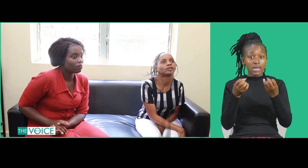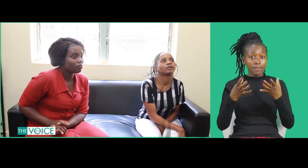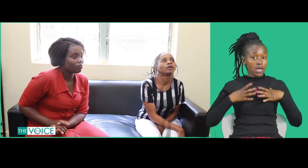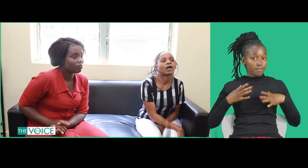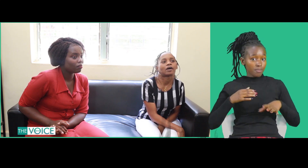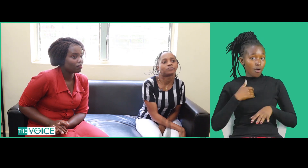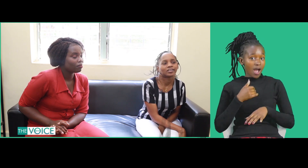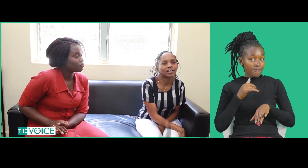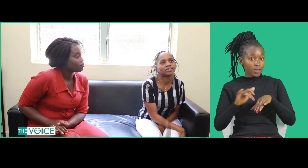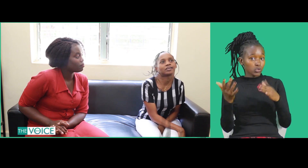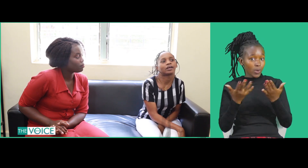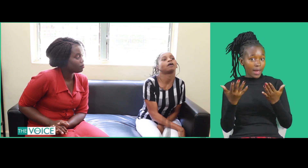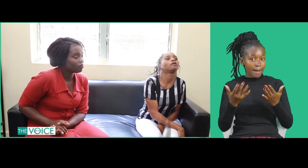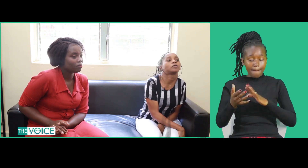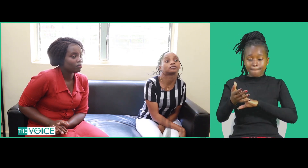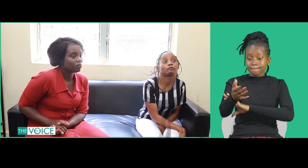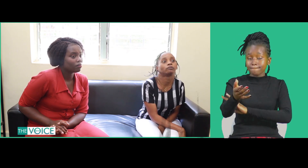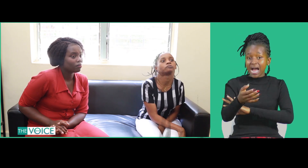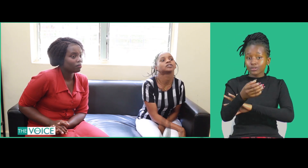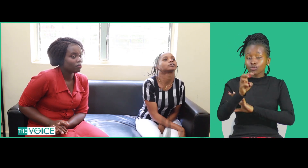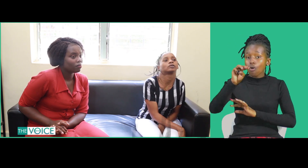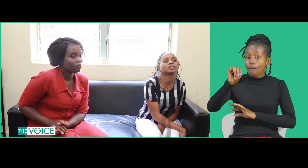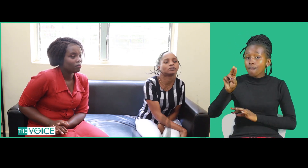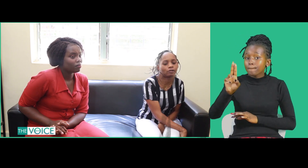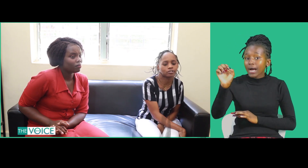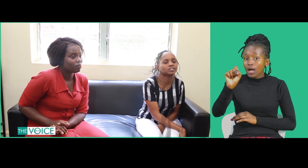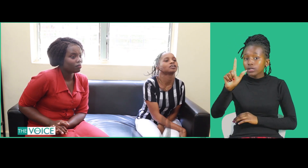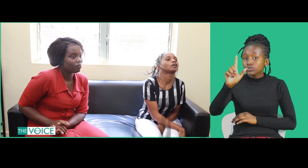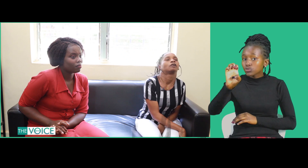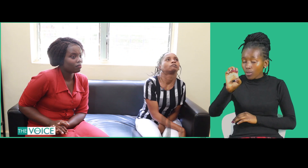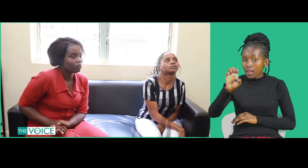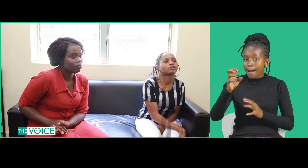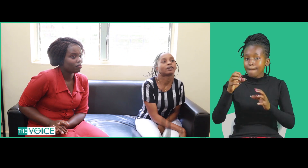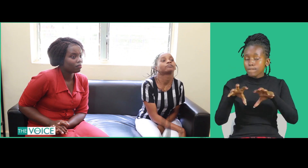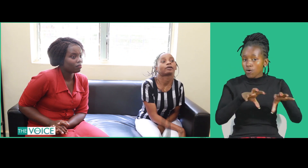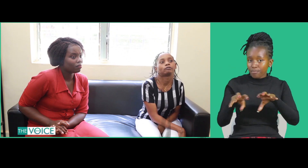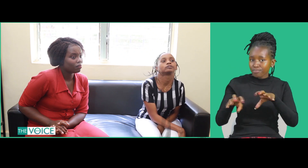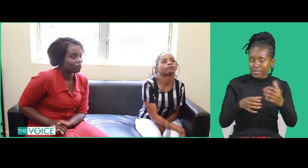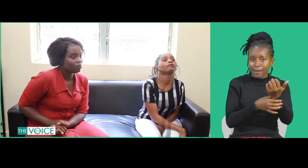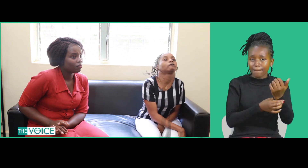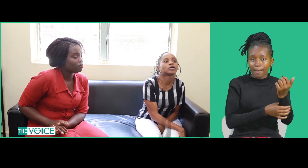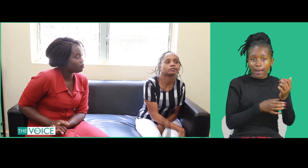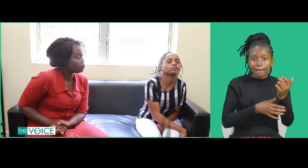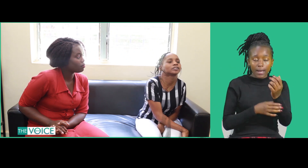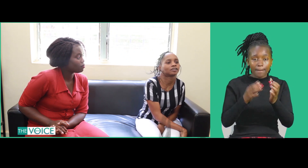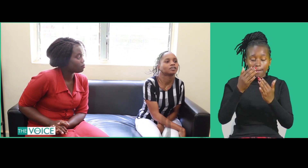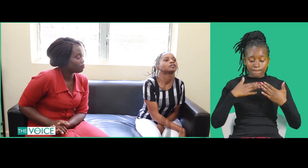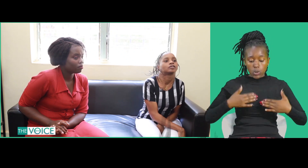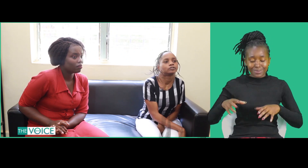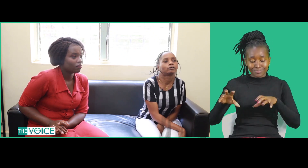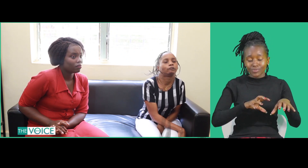us are affected in our muscle movements. We don't have the control of our